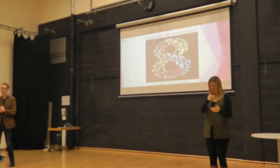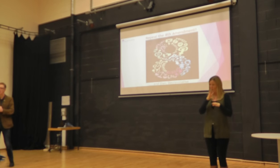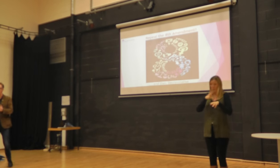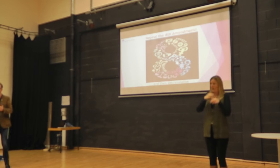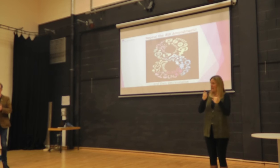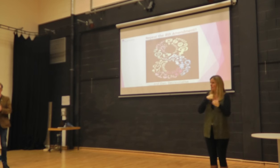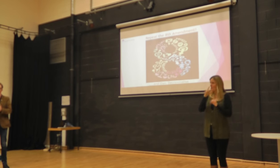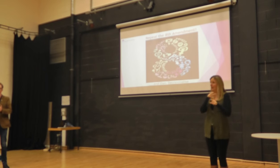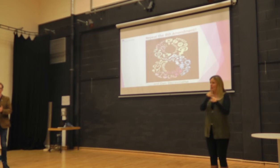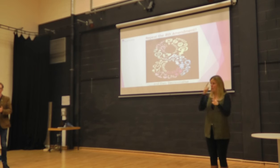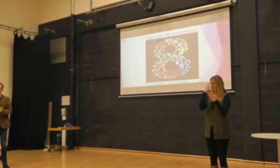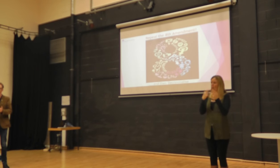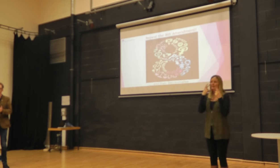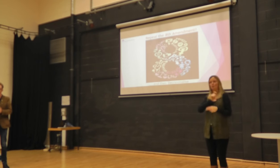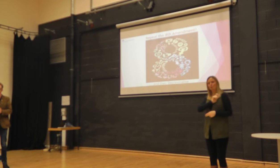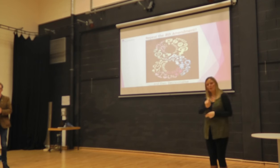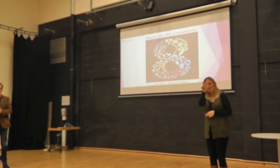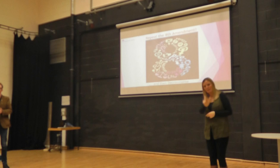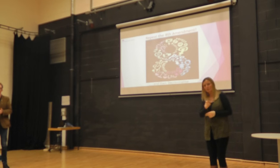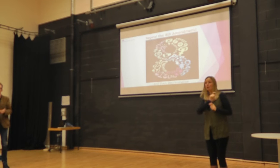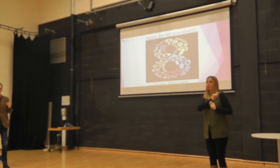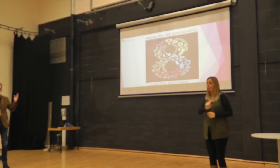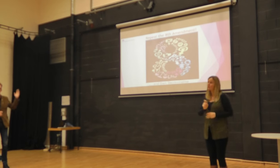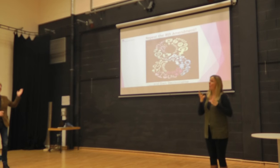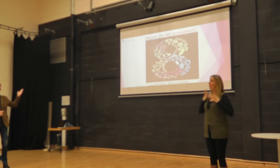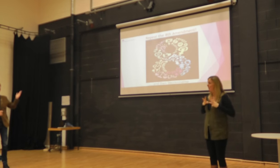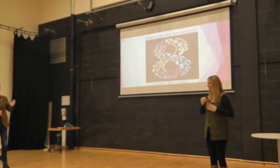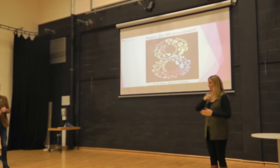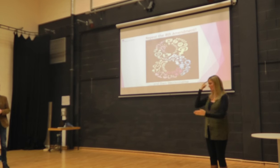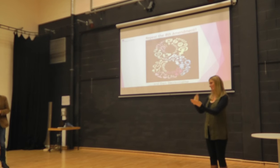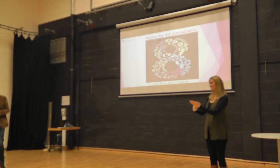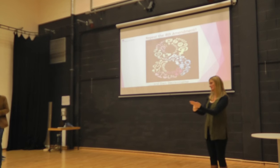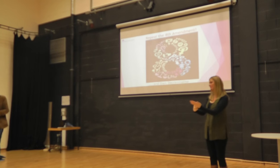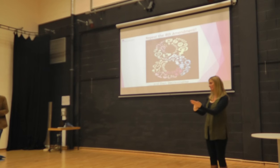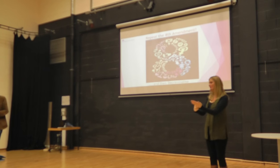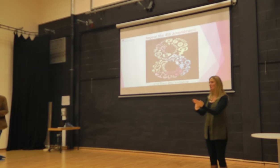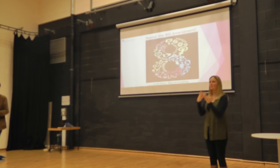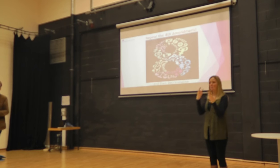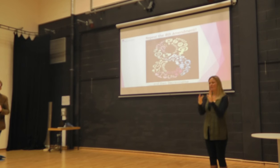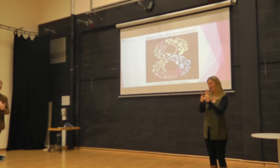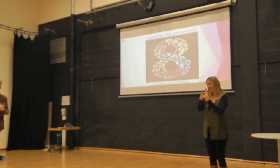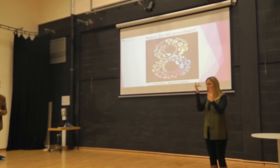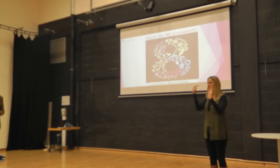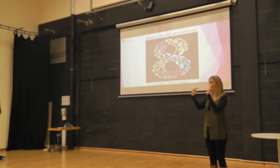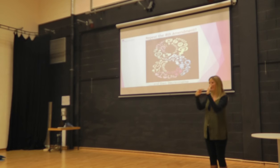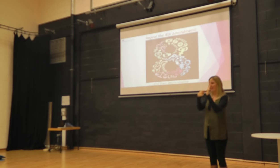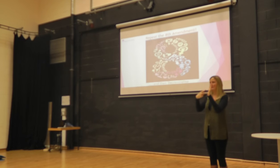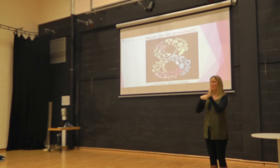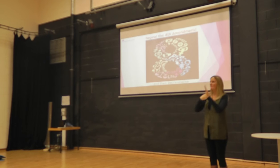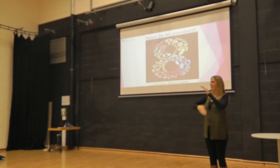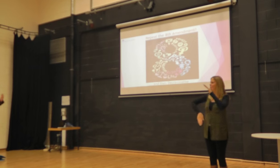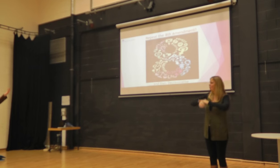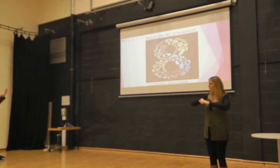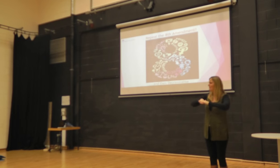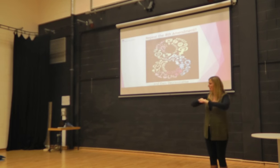of making. Trust the patient, trust women to decide, get rid of this restrictive